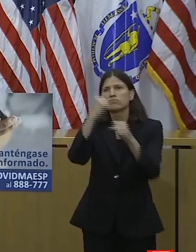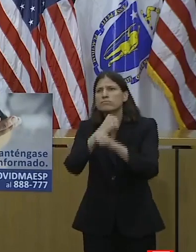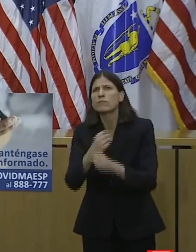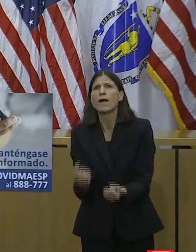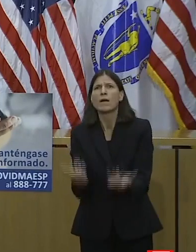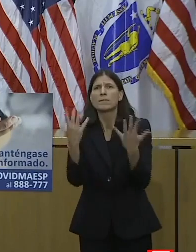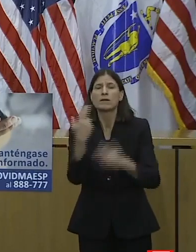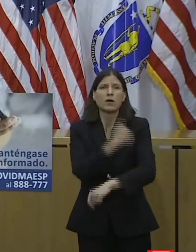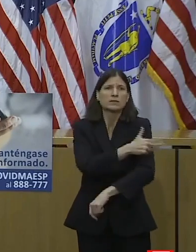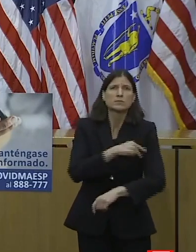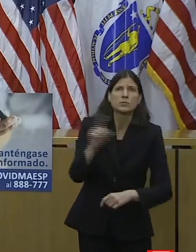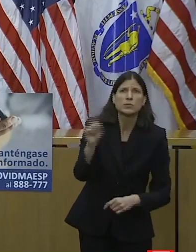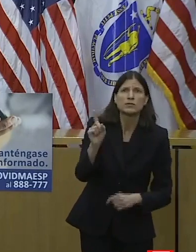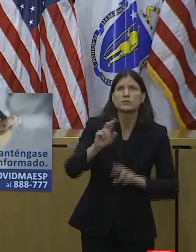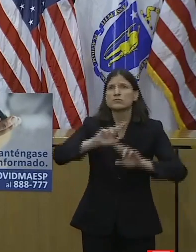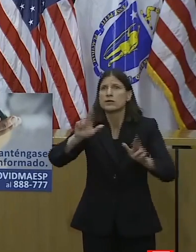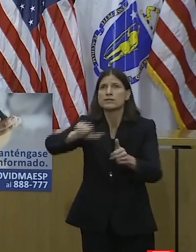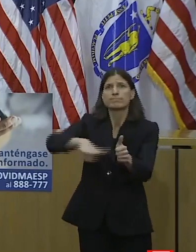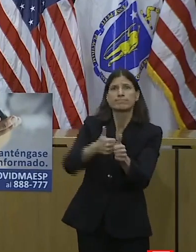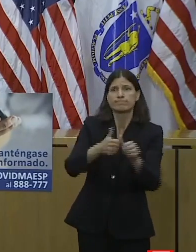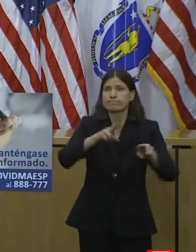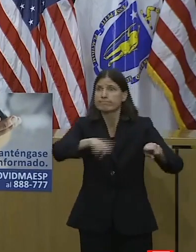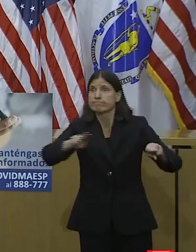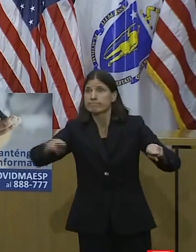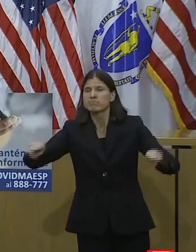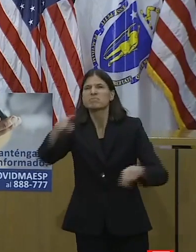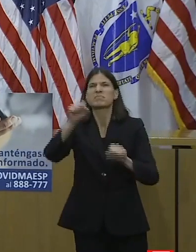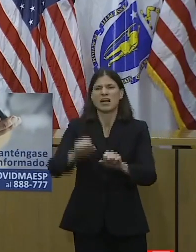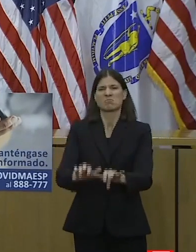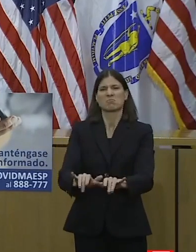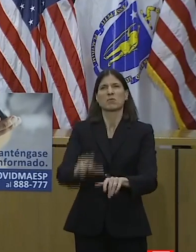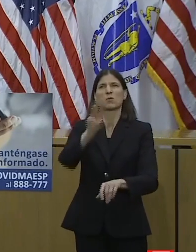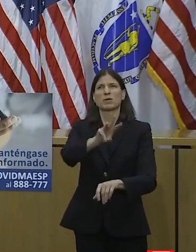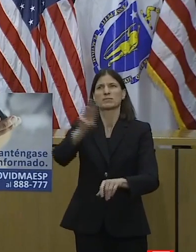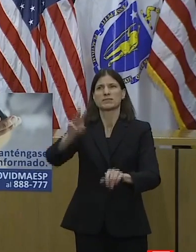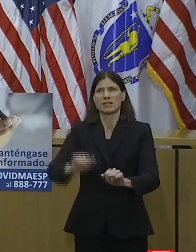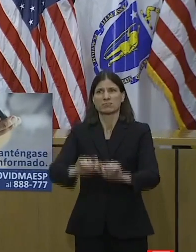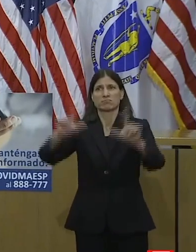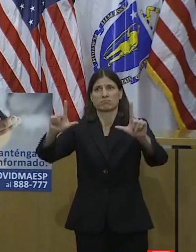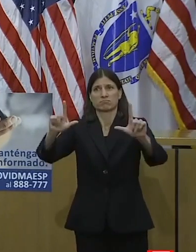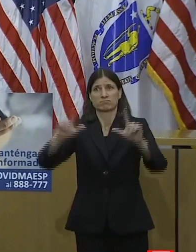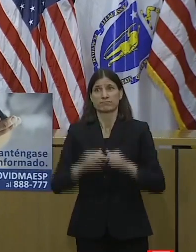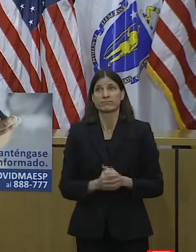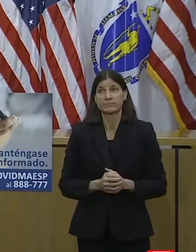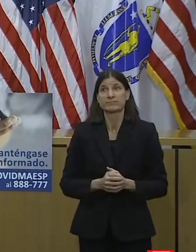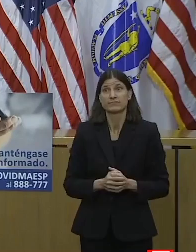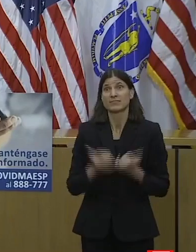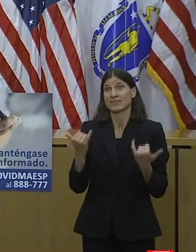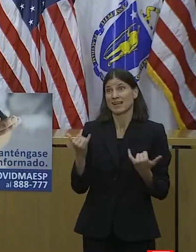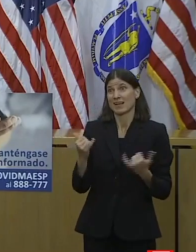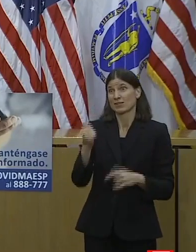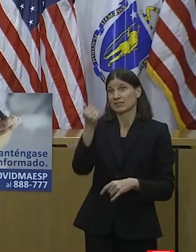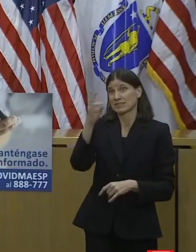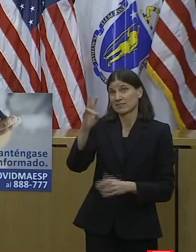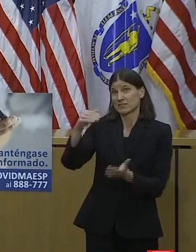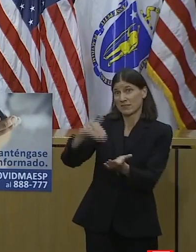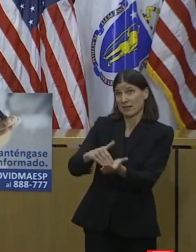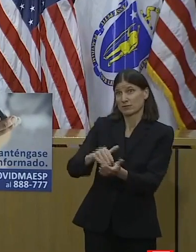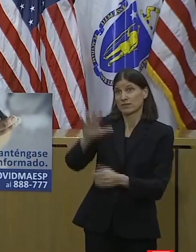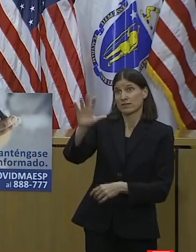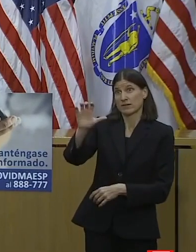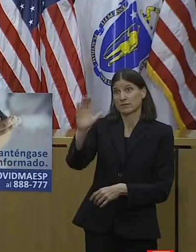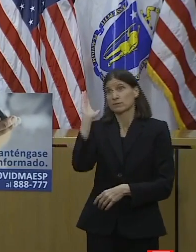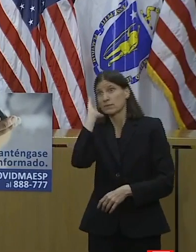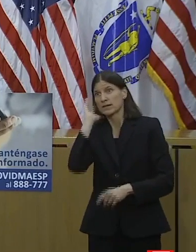were 17,500 beds statewide in Massachusetts that were suitable for COVID-19 treatment.